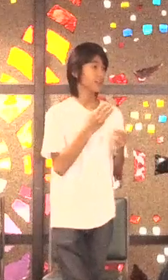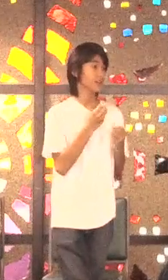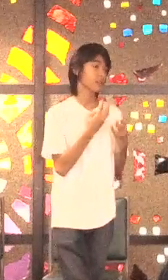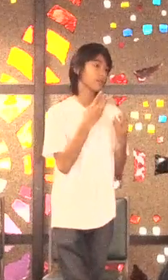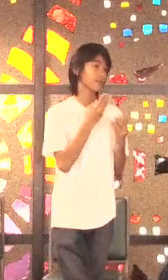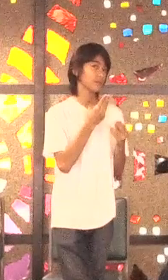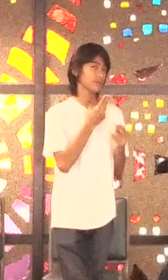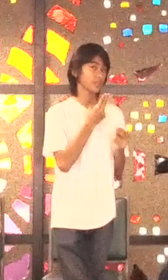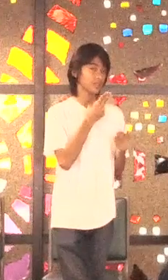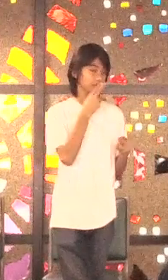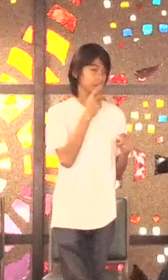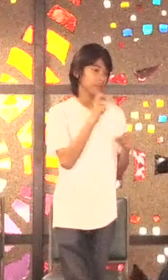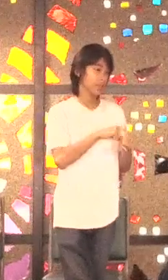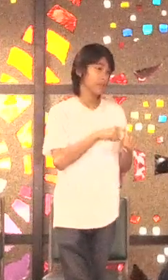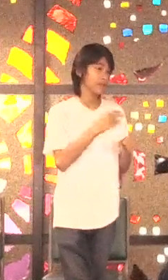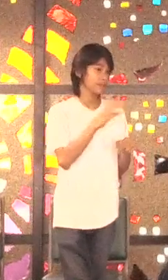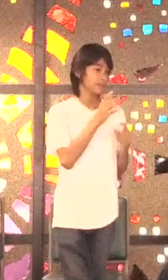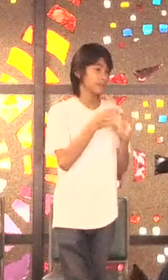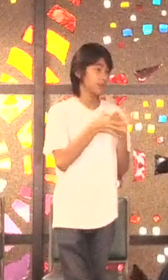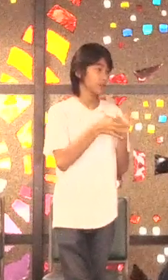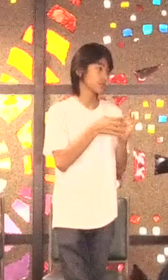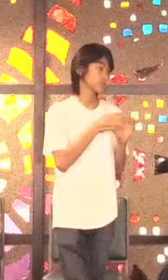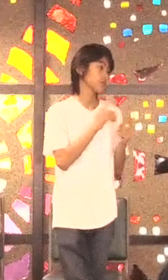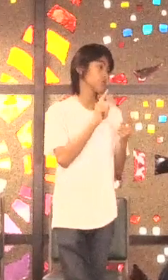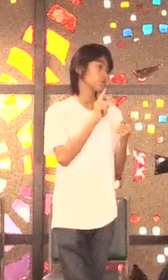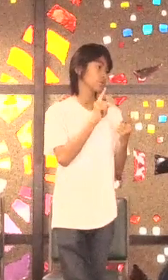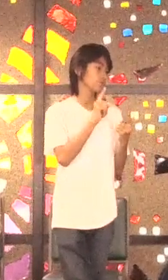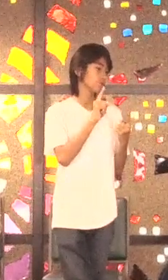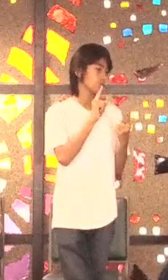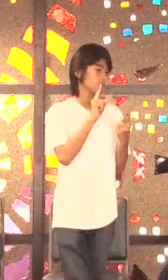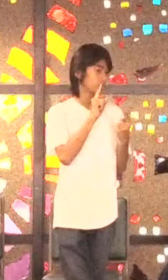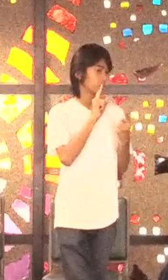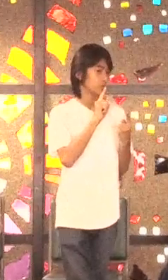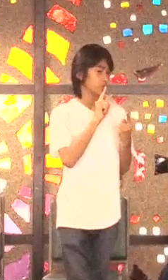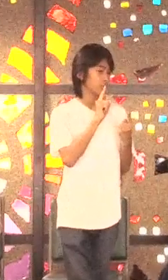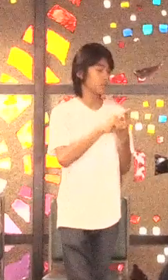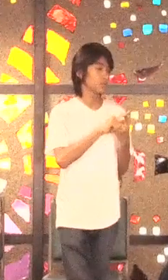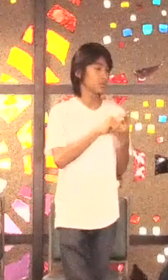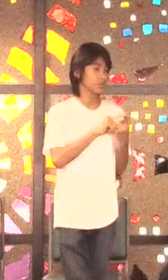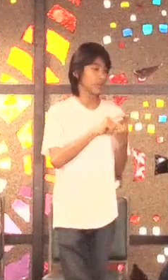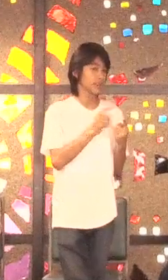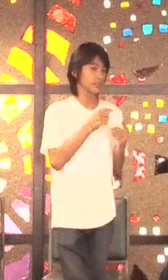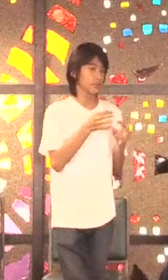And yeah, a lot of time and thoughts